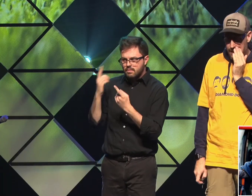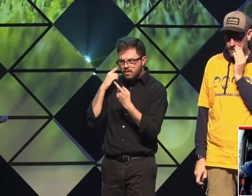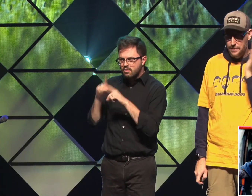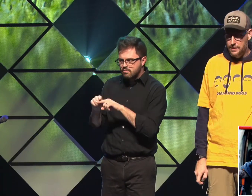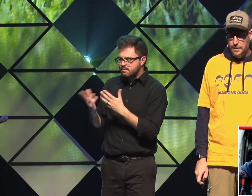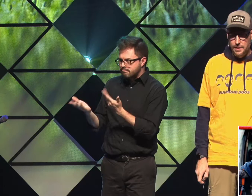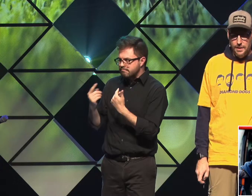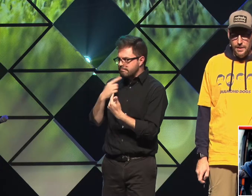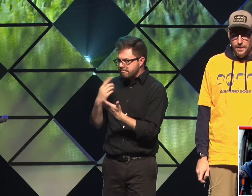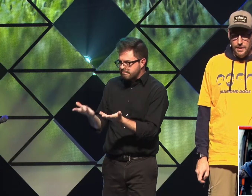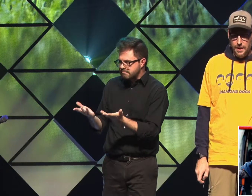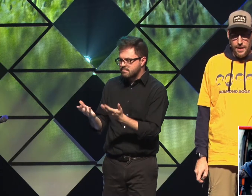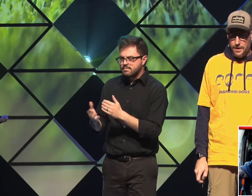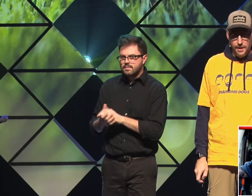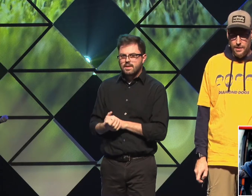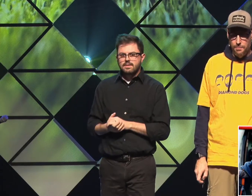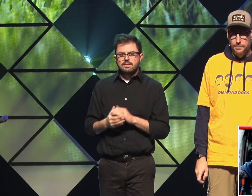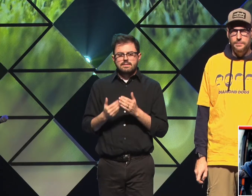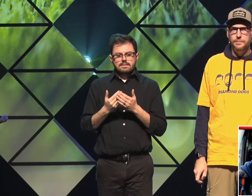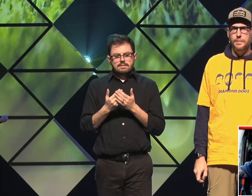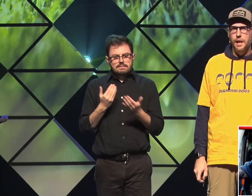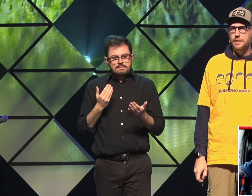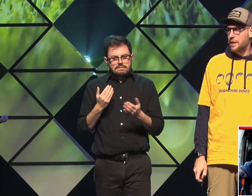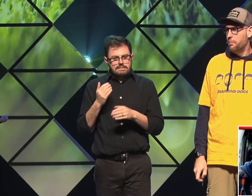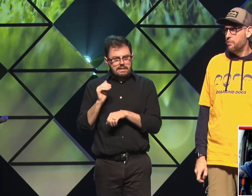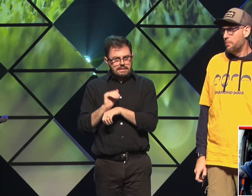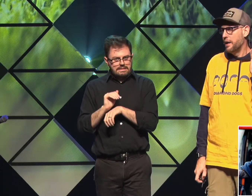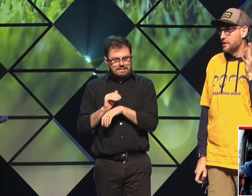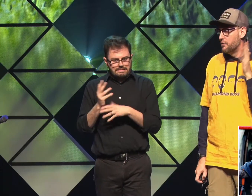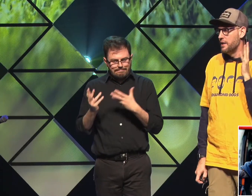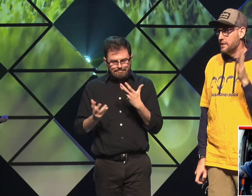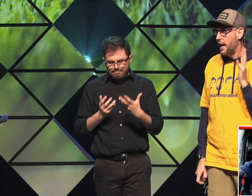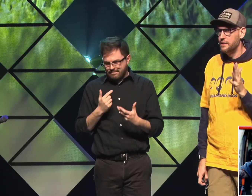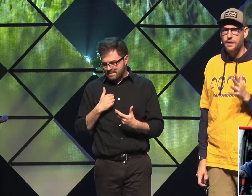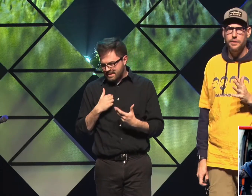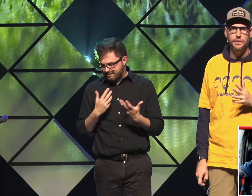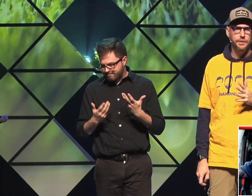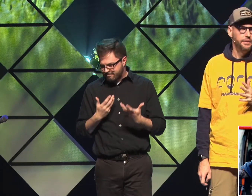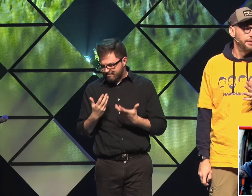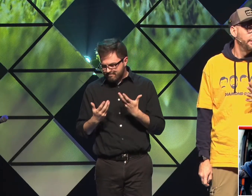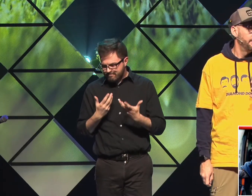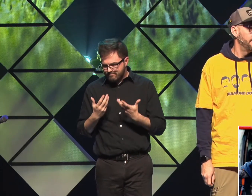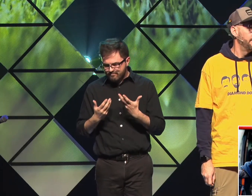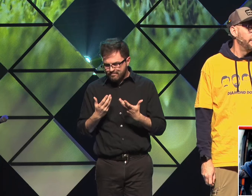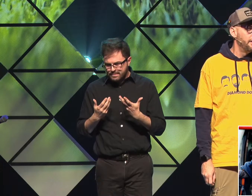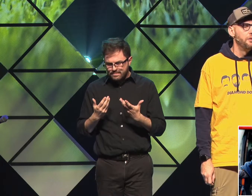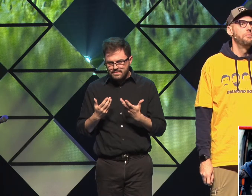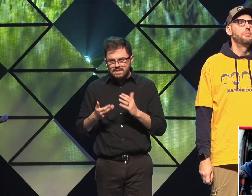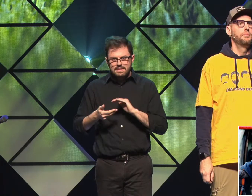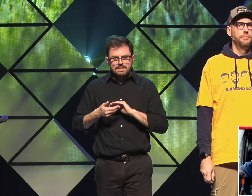last night, I slept with Rebecca's friend, Sassy.